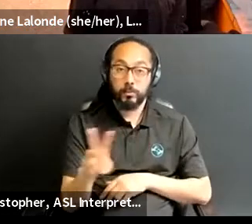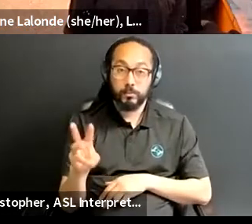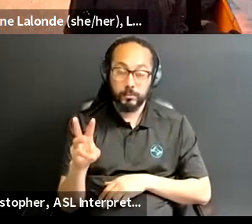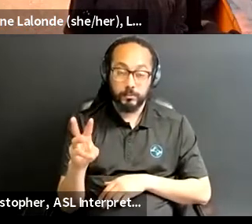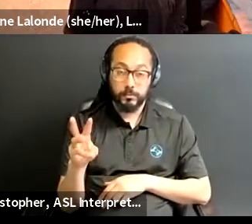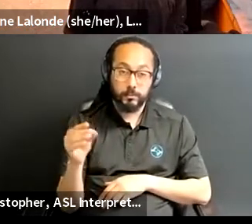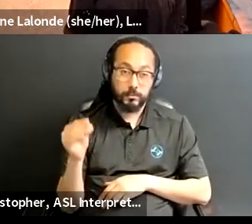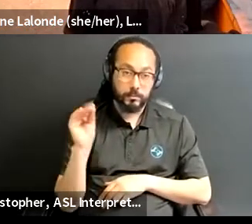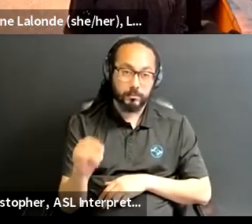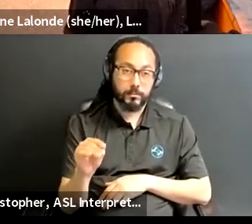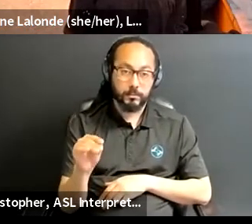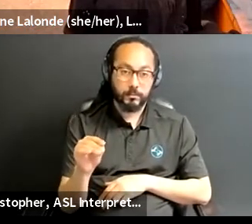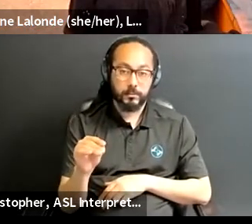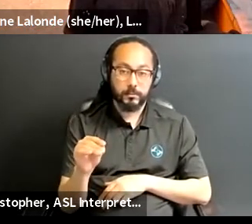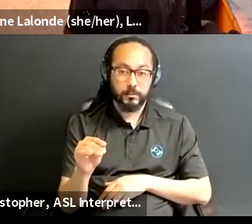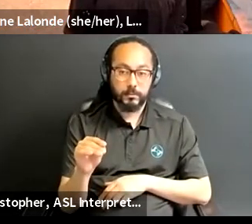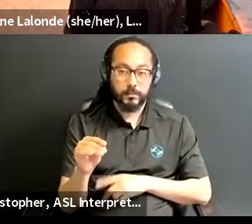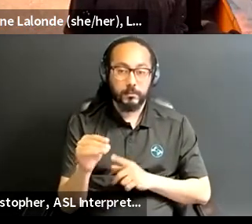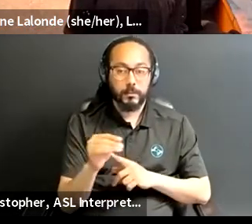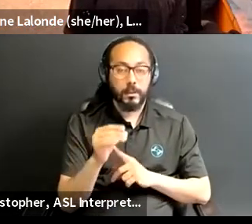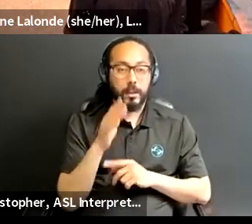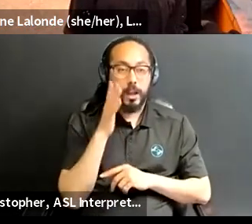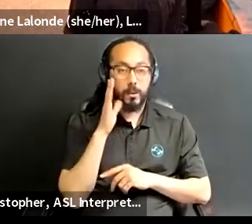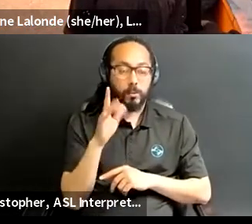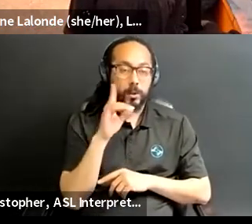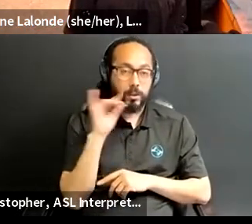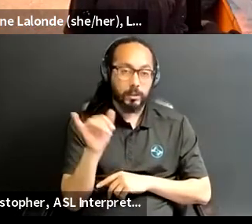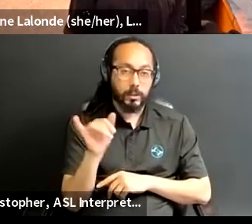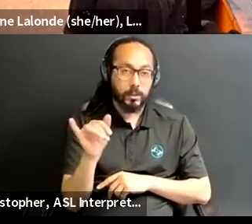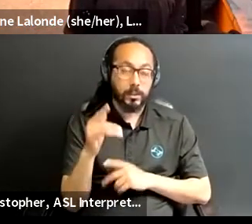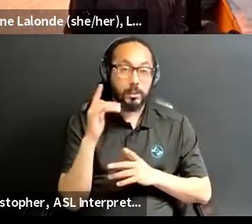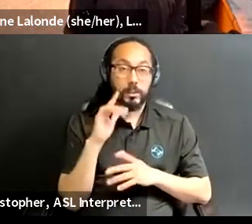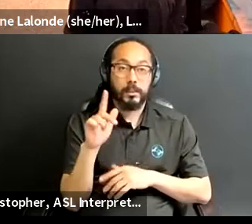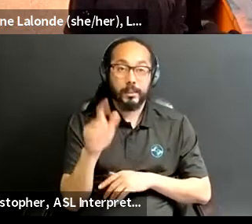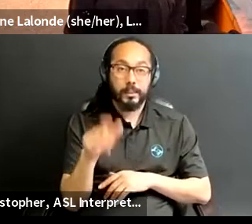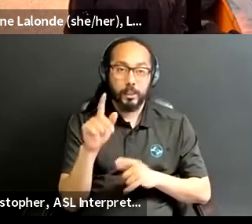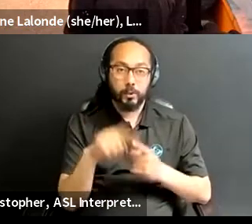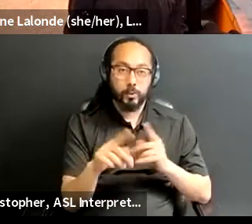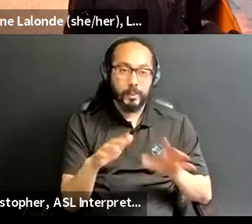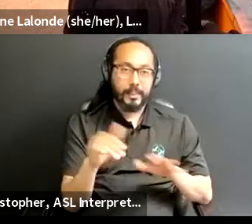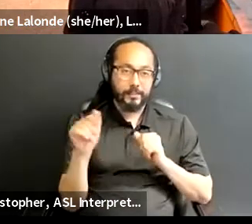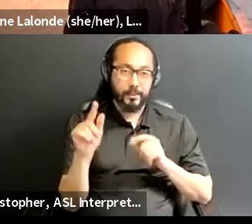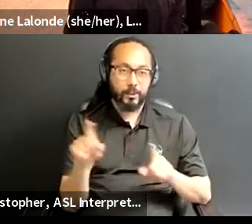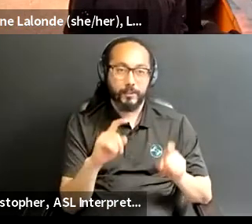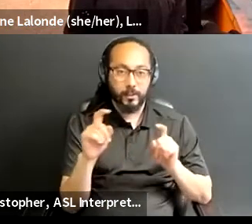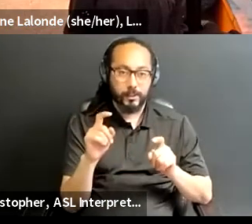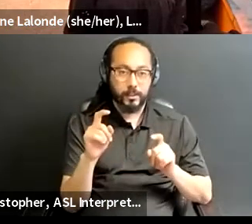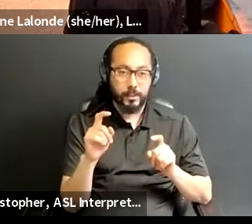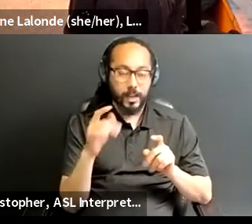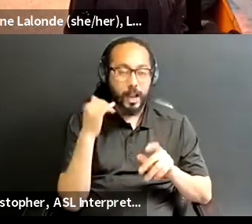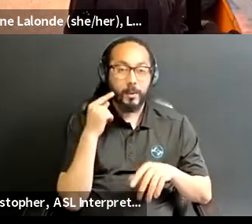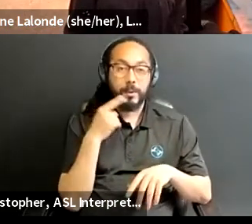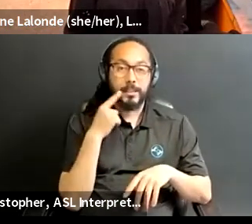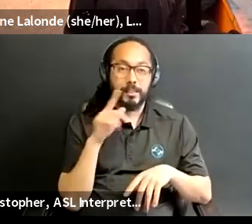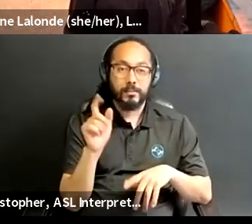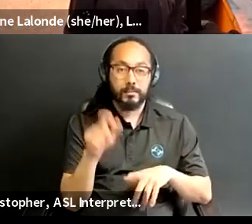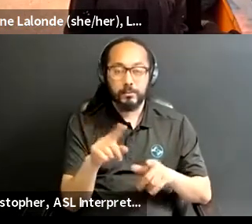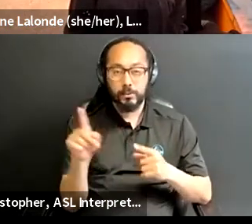it's a hyperlink, and it would show up as click here to leave the survey. And I think that we said actually that it would go to Google, and we have a